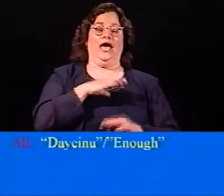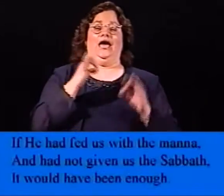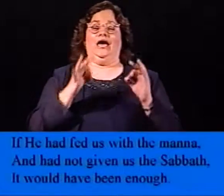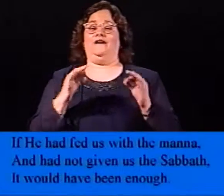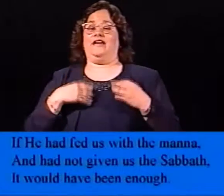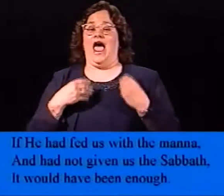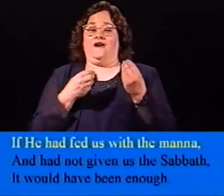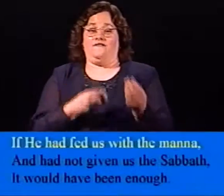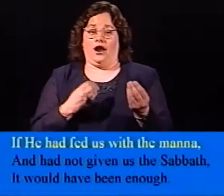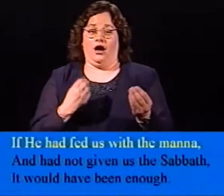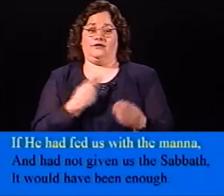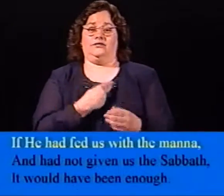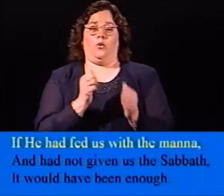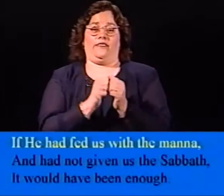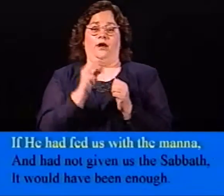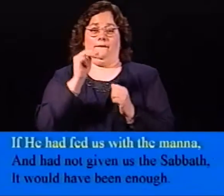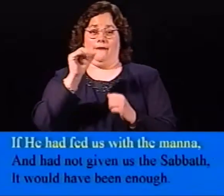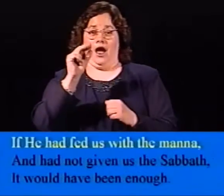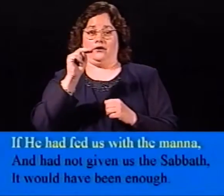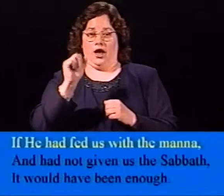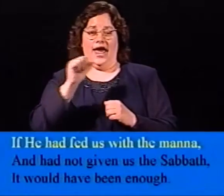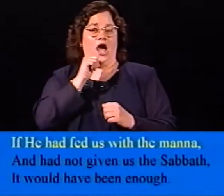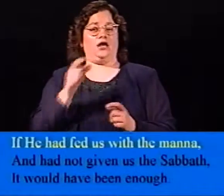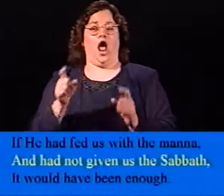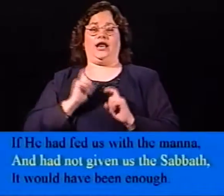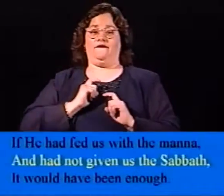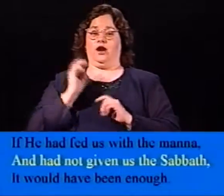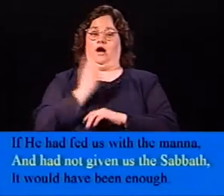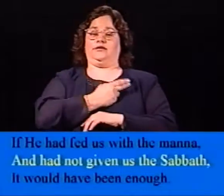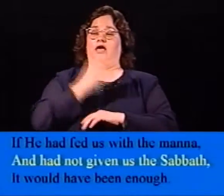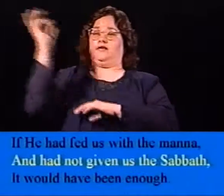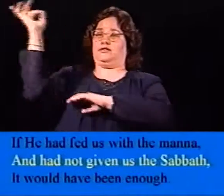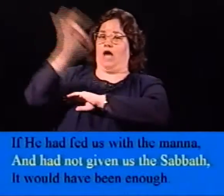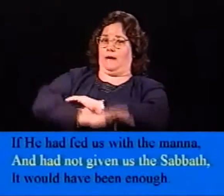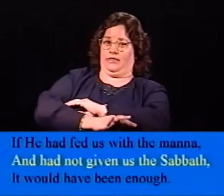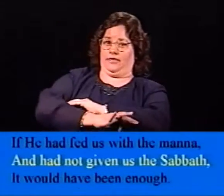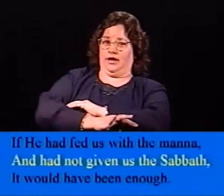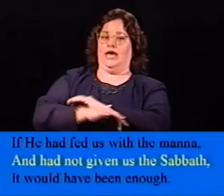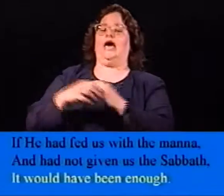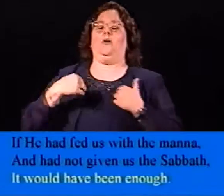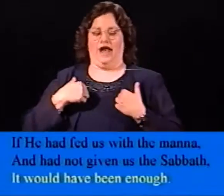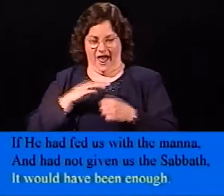If he would have fed us with the manna and had not given us the Sabbath, it would have been enough.